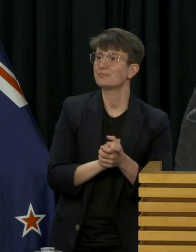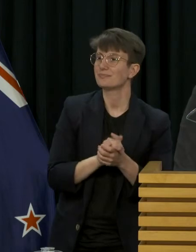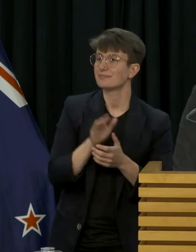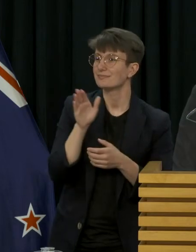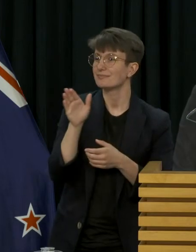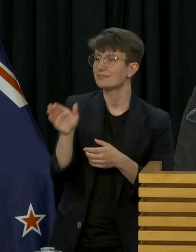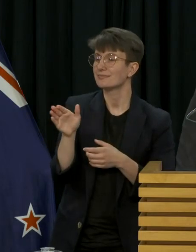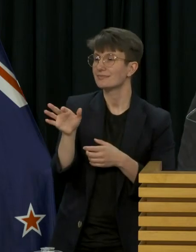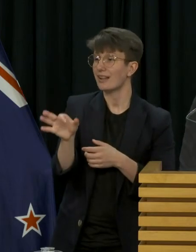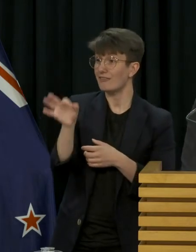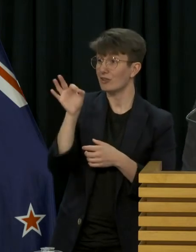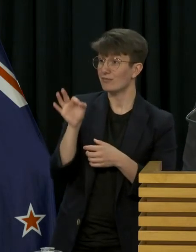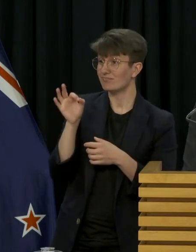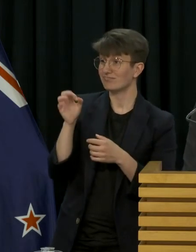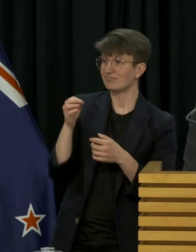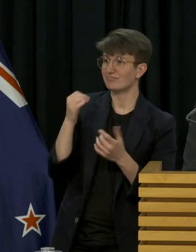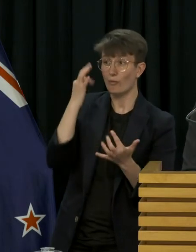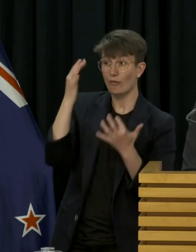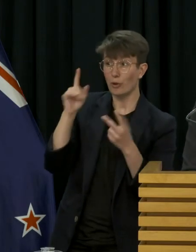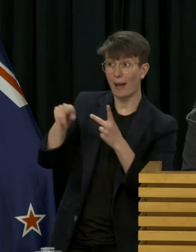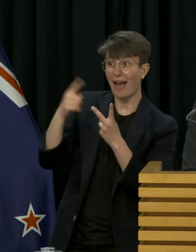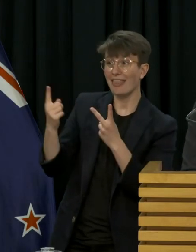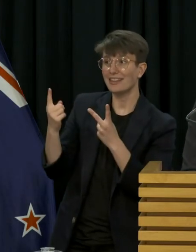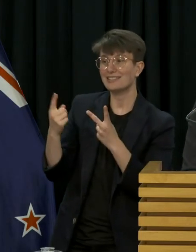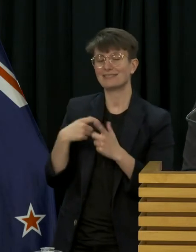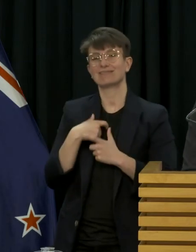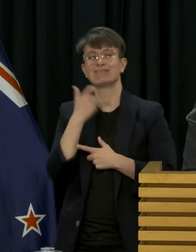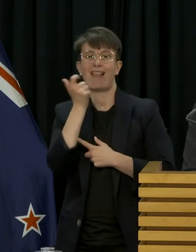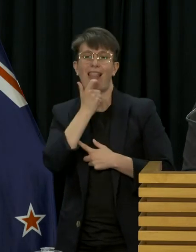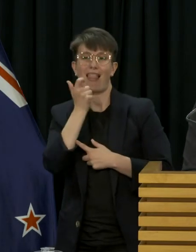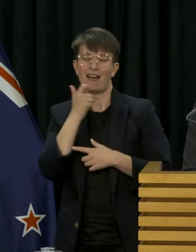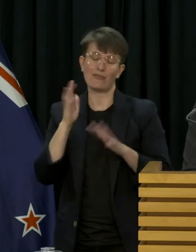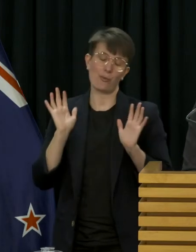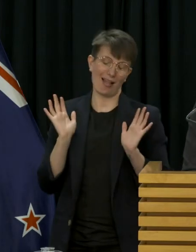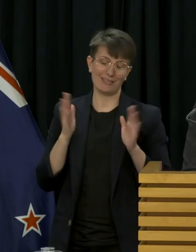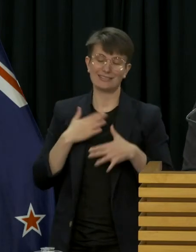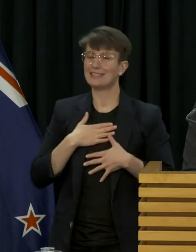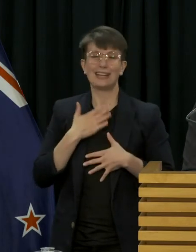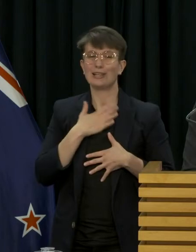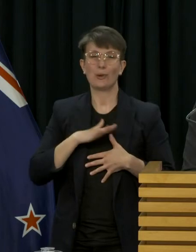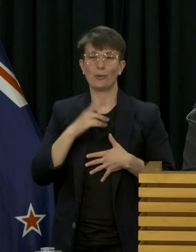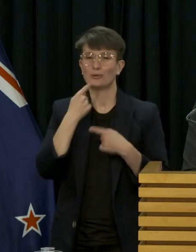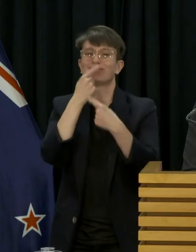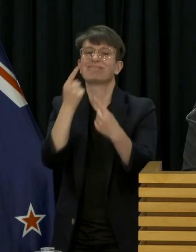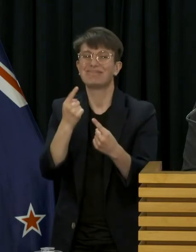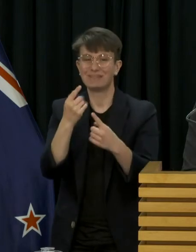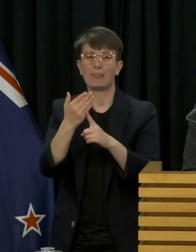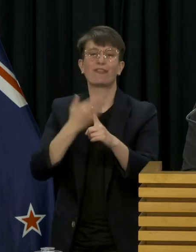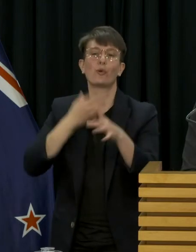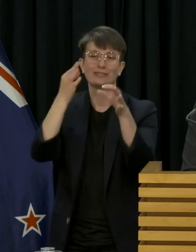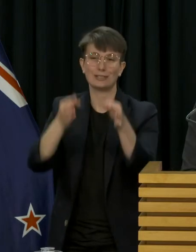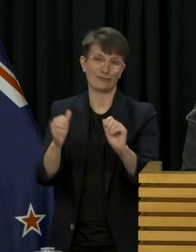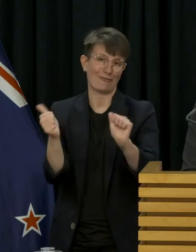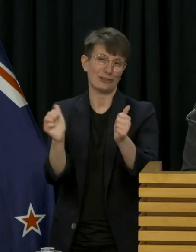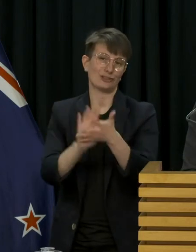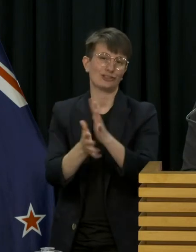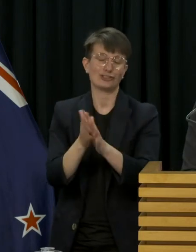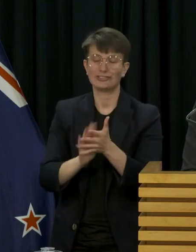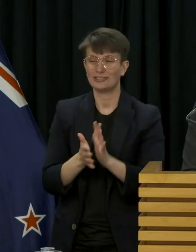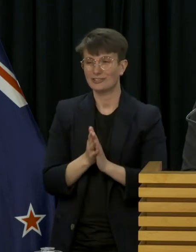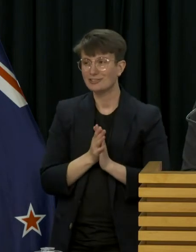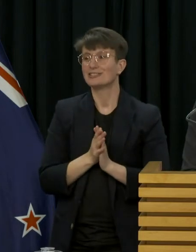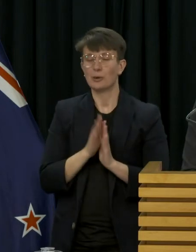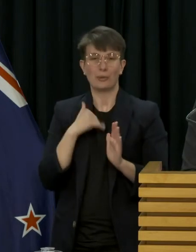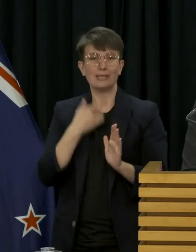out at this stage. A number of options have been discussed, but I wouldn't want to get ahead of final decisions and before we consider all of